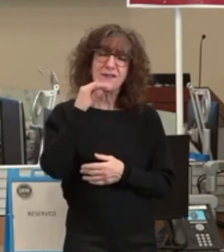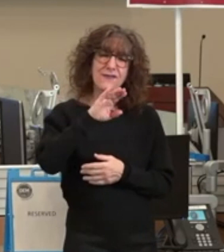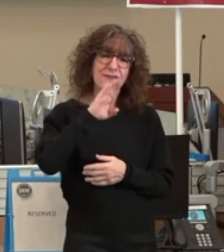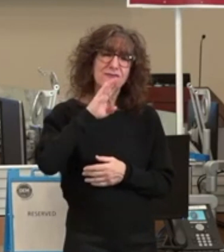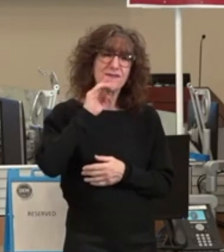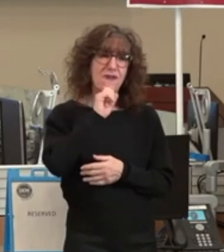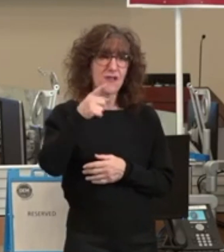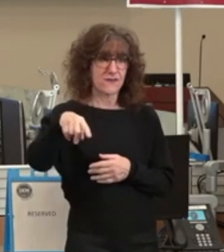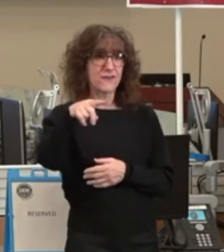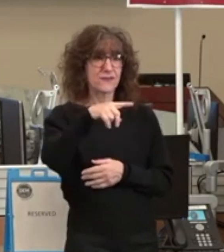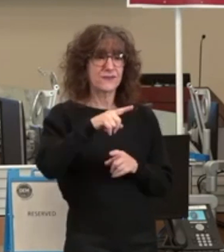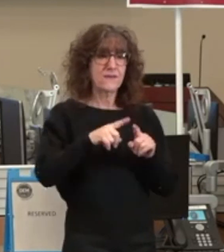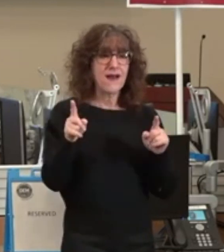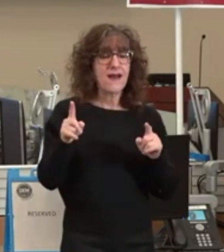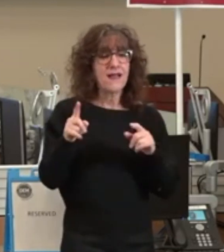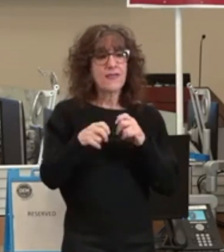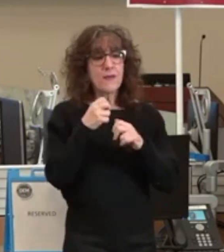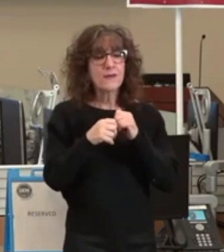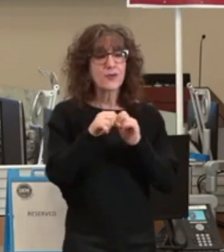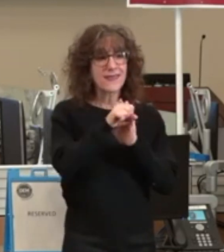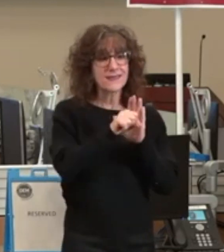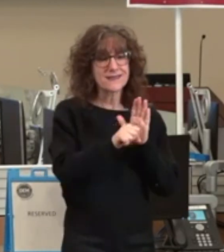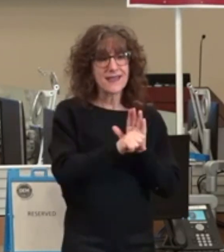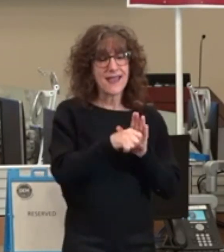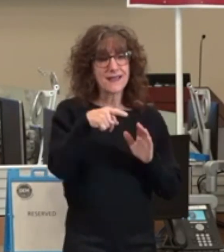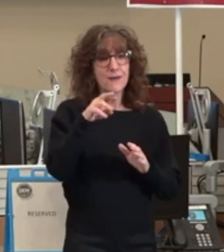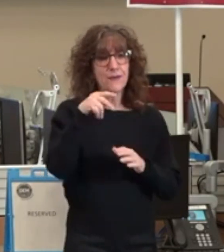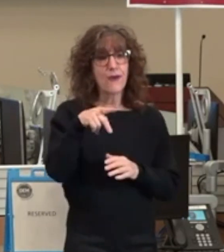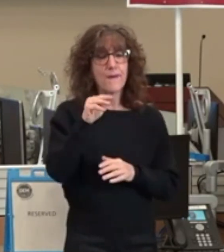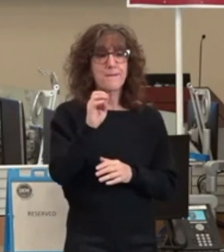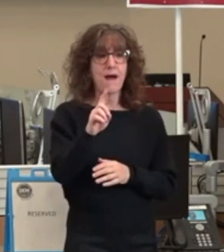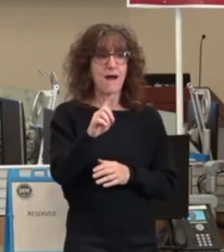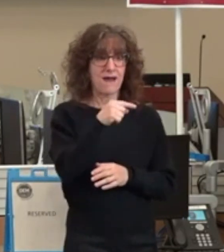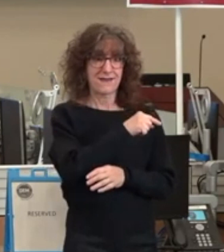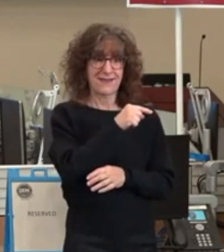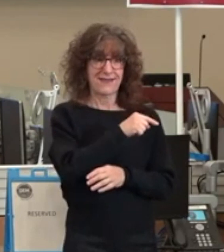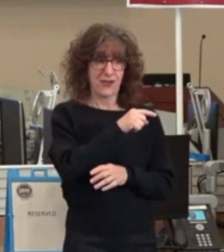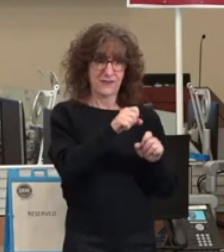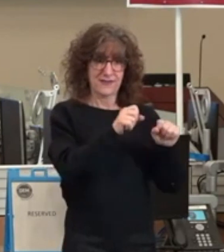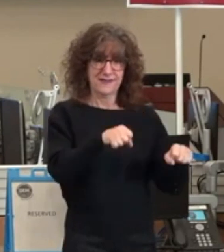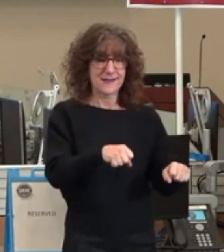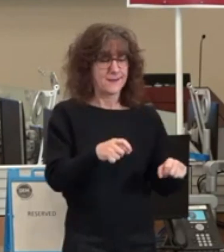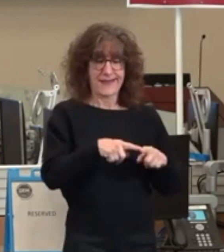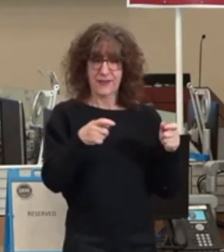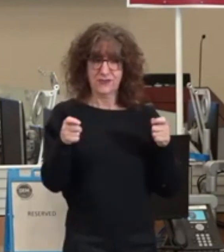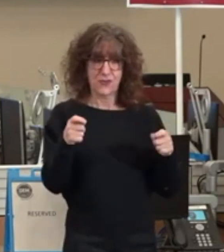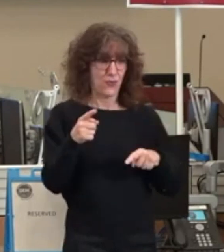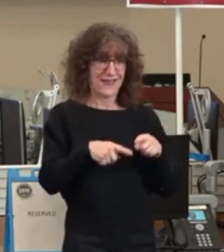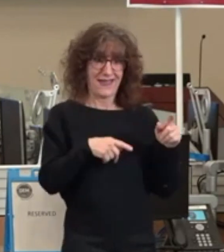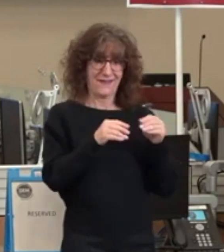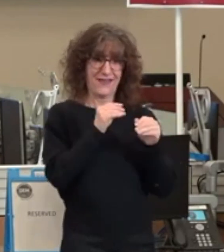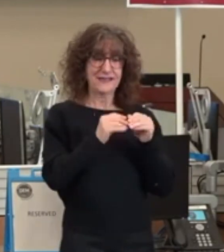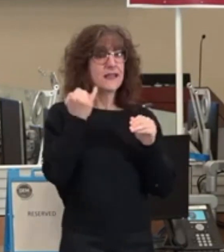to all. However, the issues with the state PrepMod site are out of our control, and we have had little ability to fix them. So if you